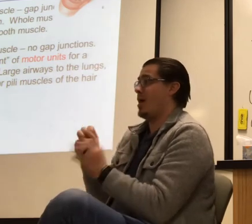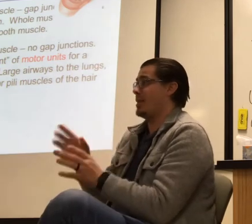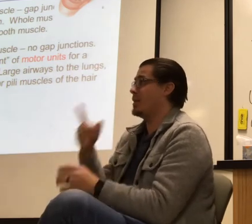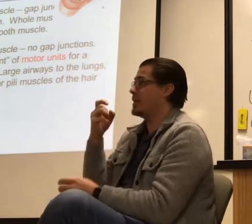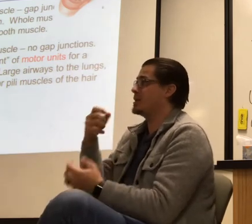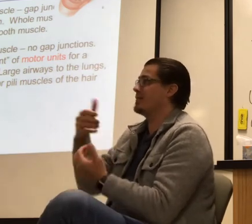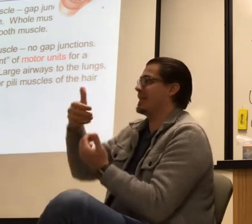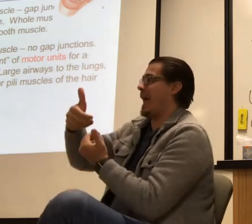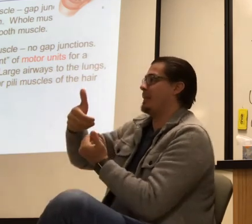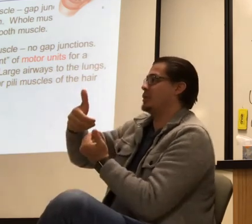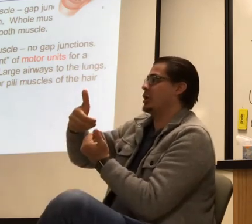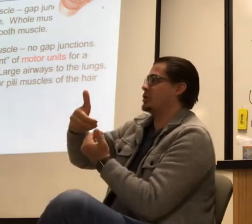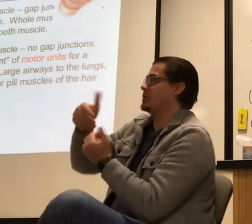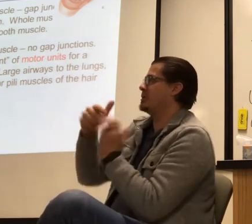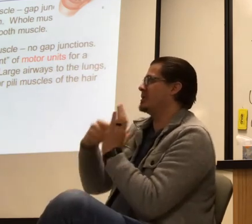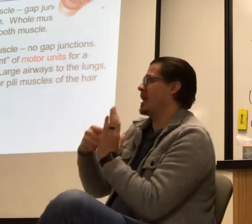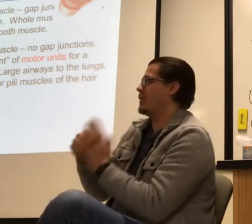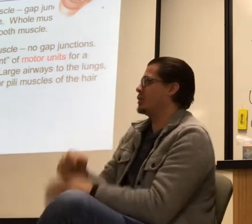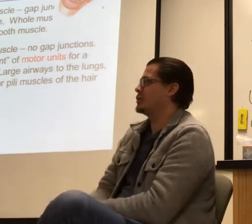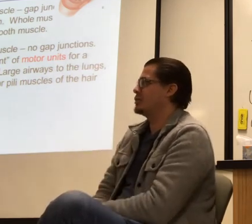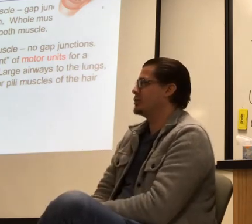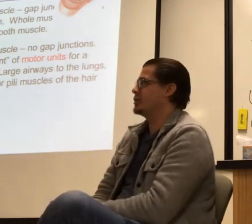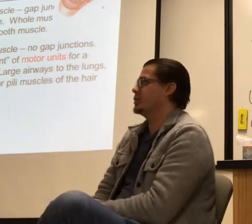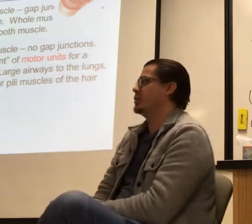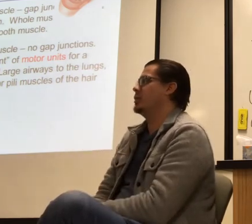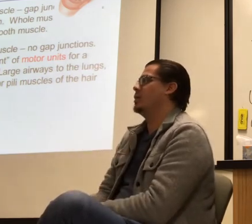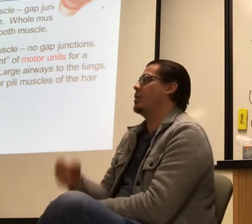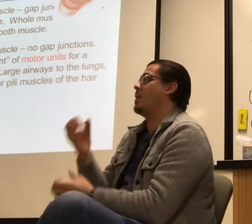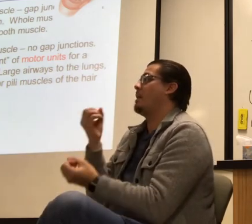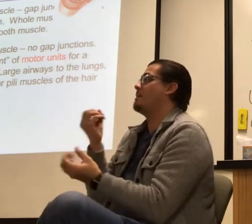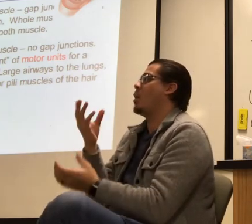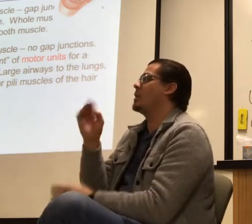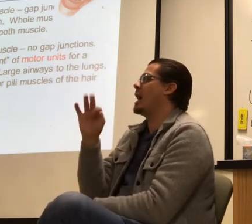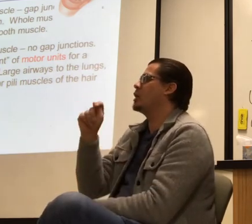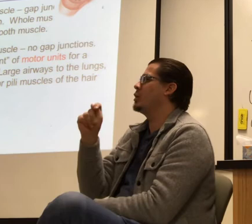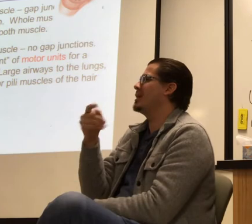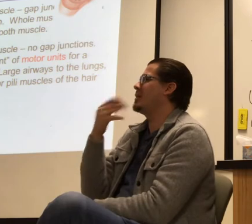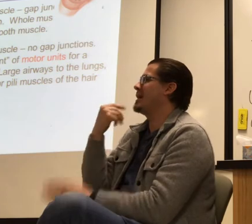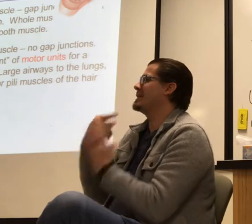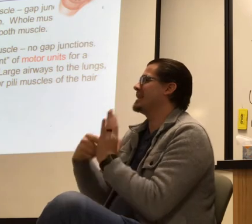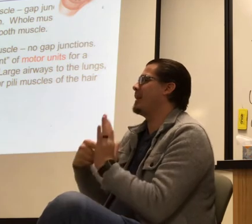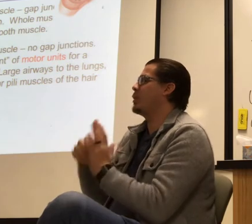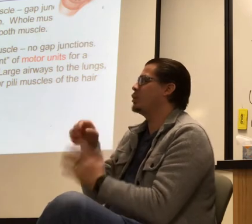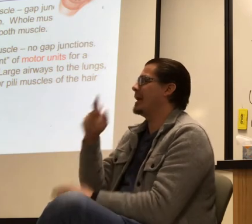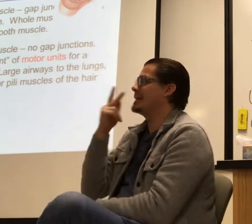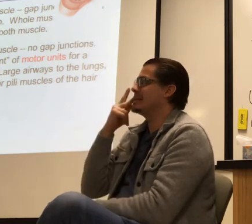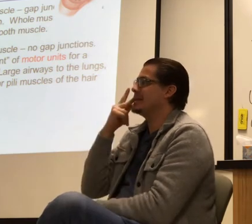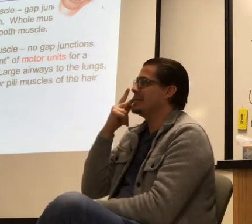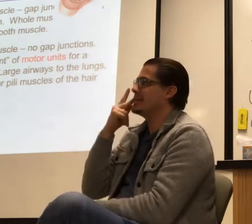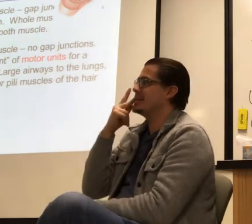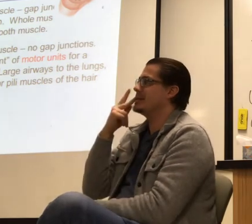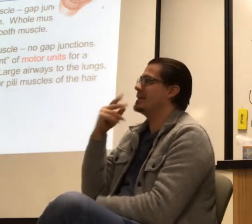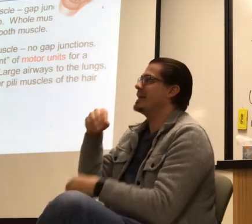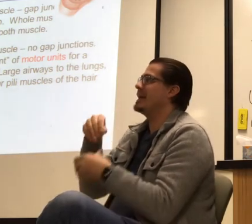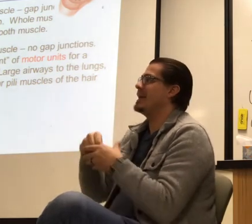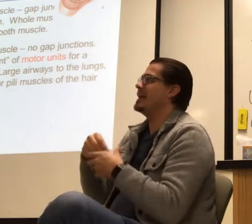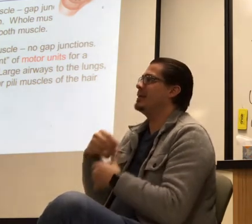gap junction. So they give you some examples. I think for multi-unit, the best example that you kind of see is in an